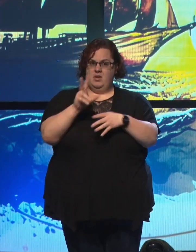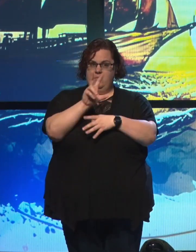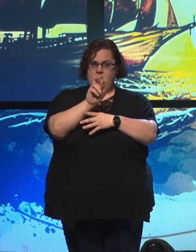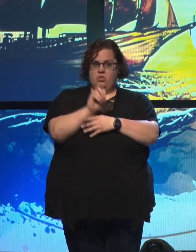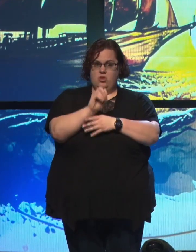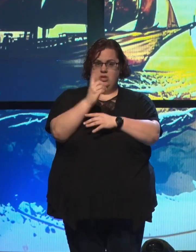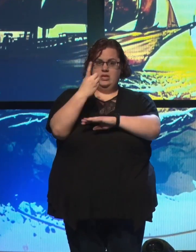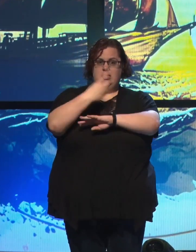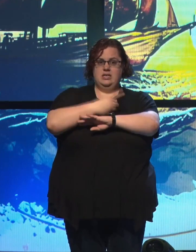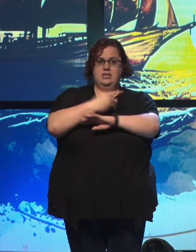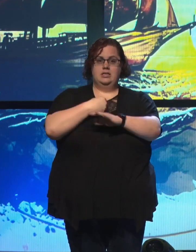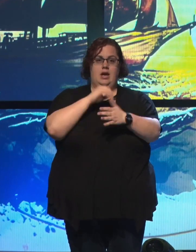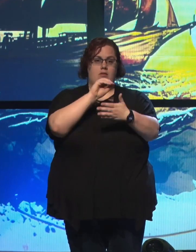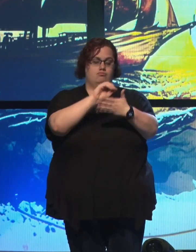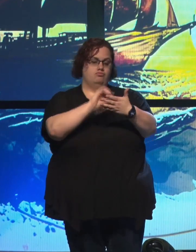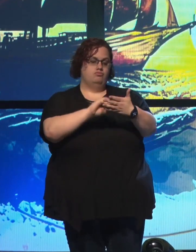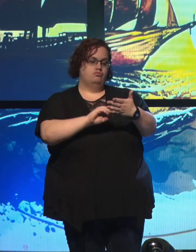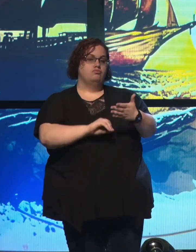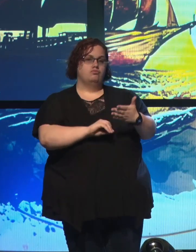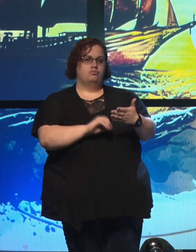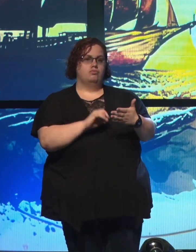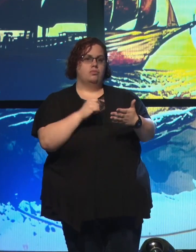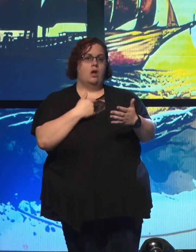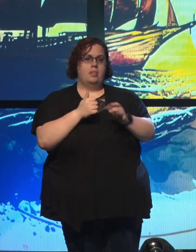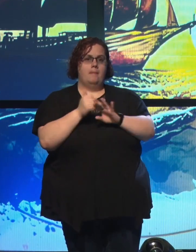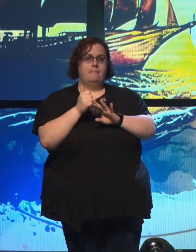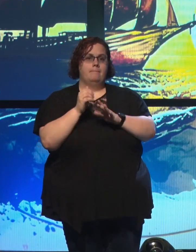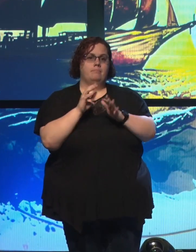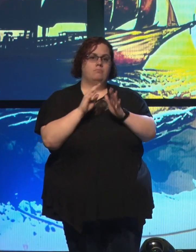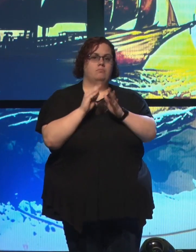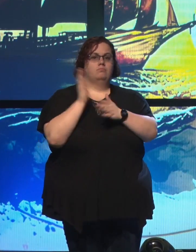30-day stress and coping journal. So on the back of your talk notes, there's a